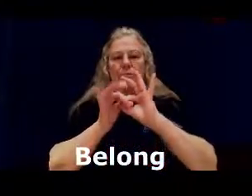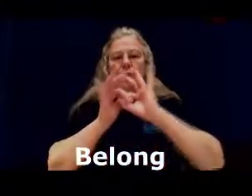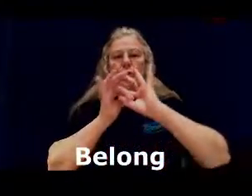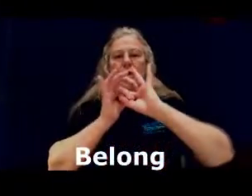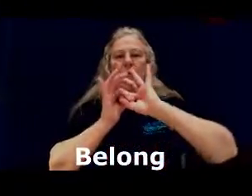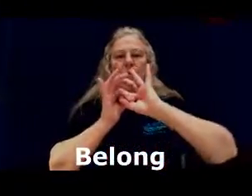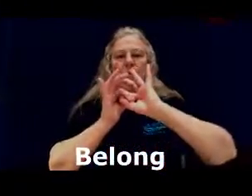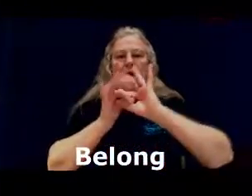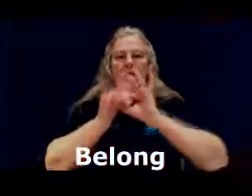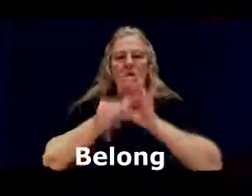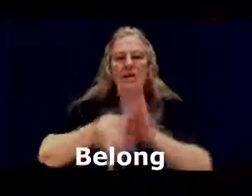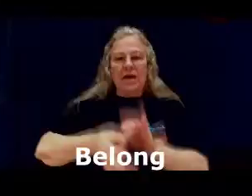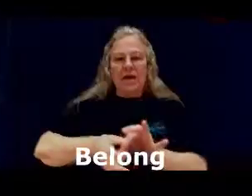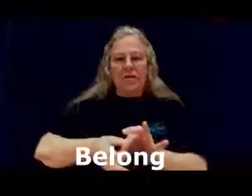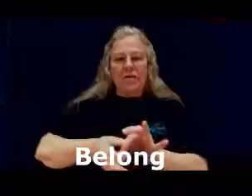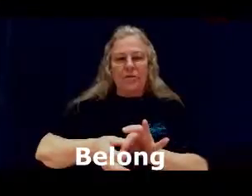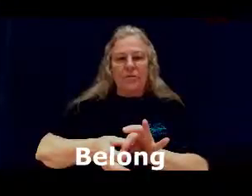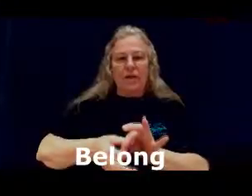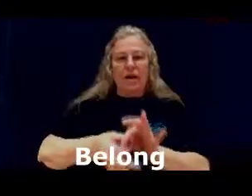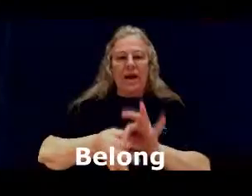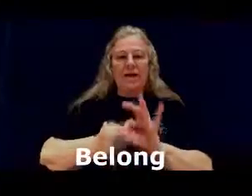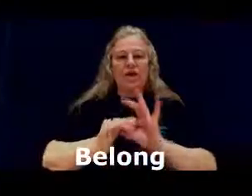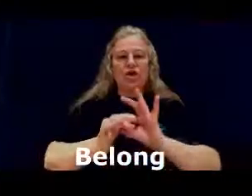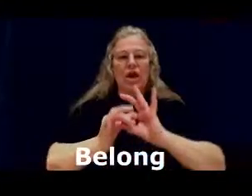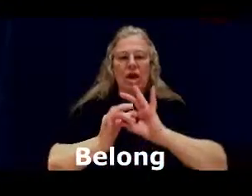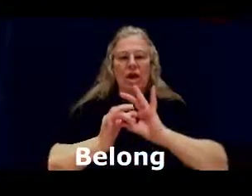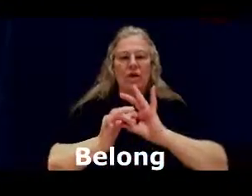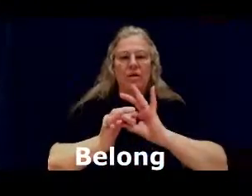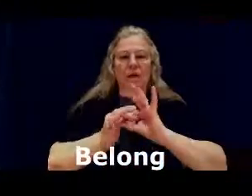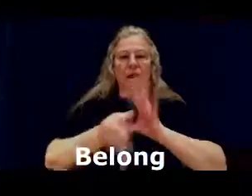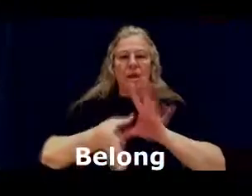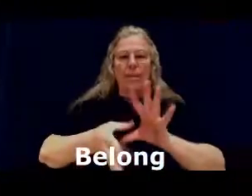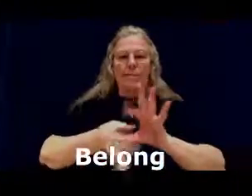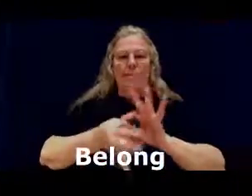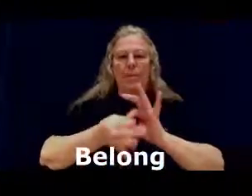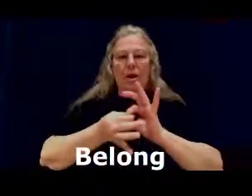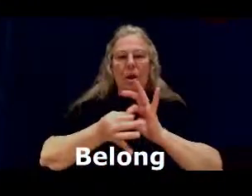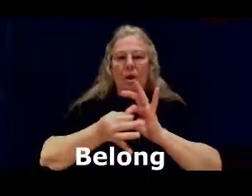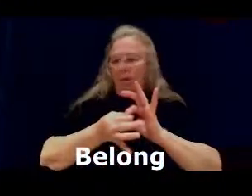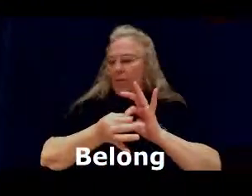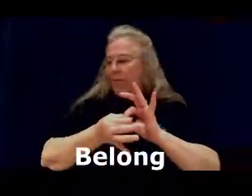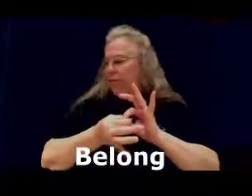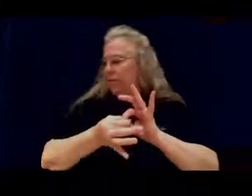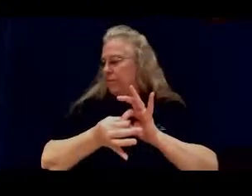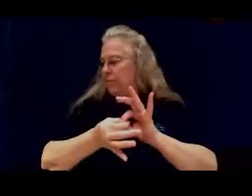You cup your hands together like a chain. Belong.